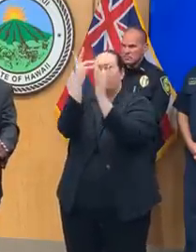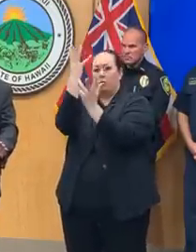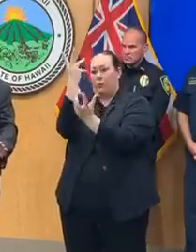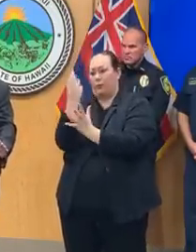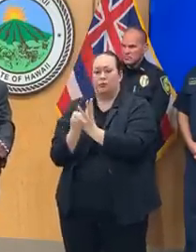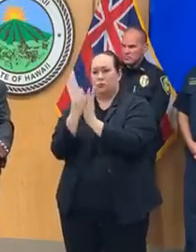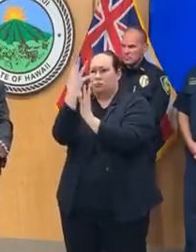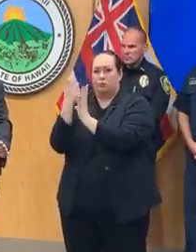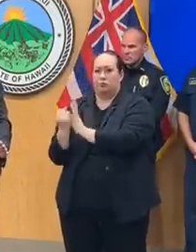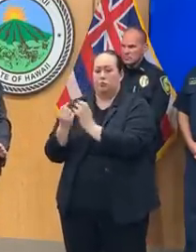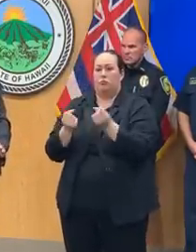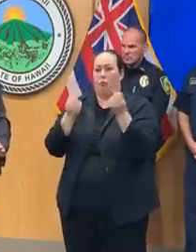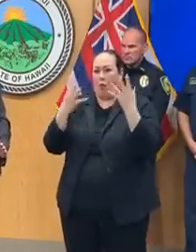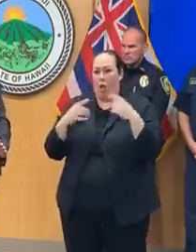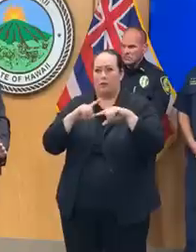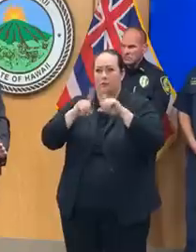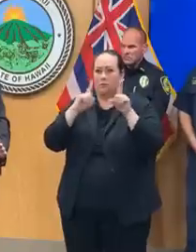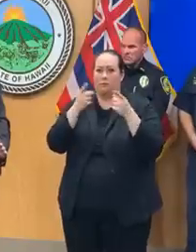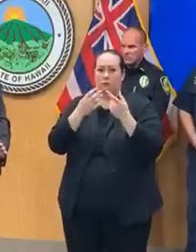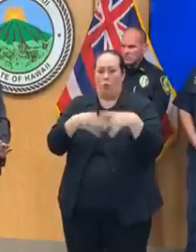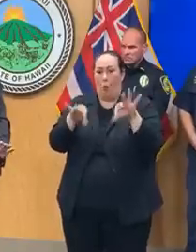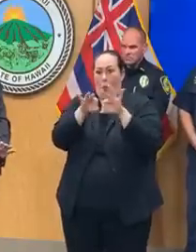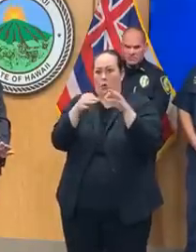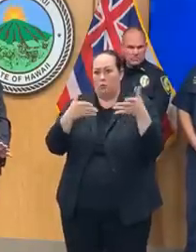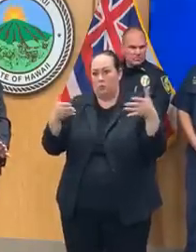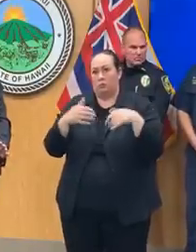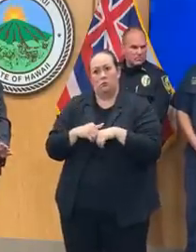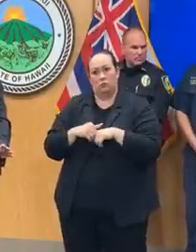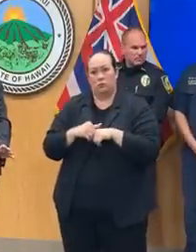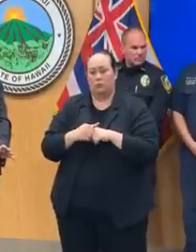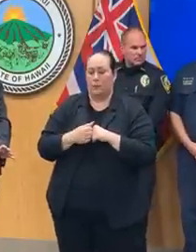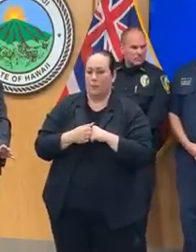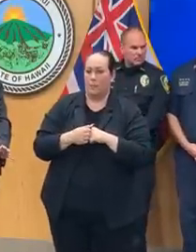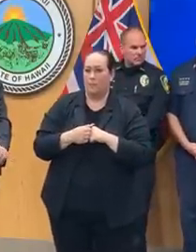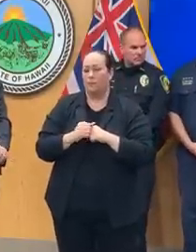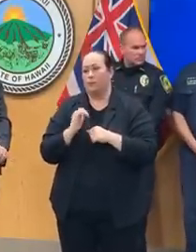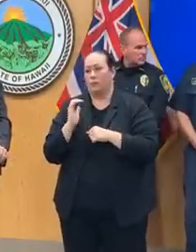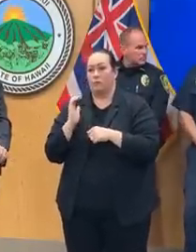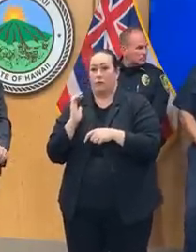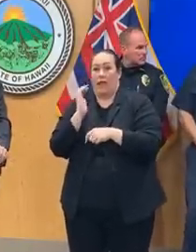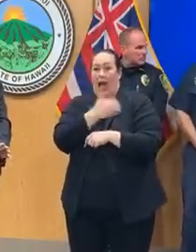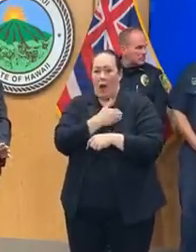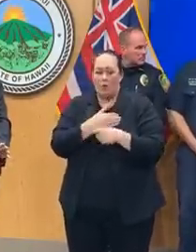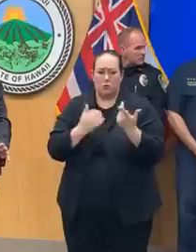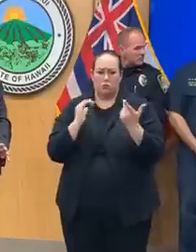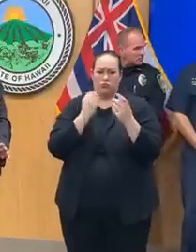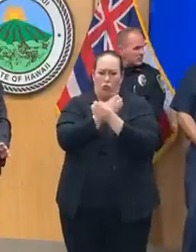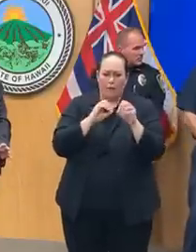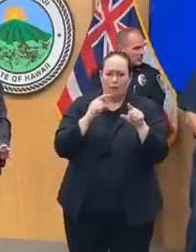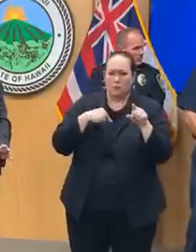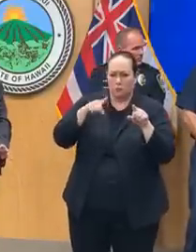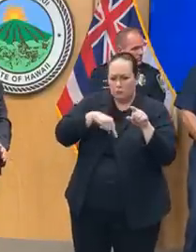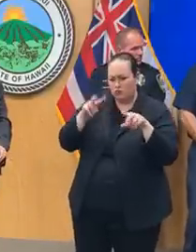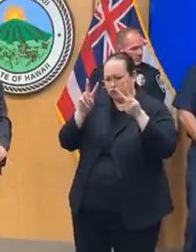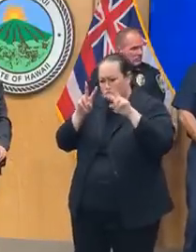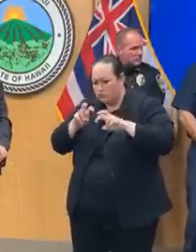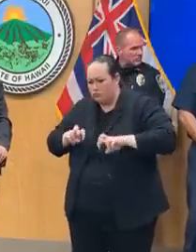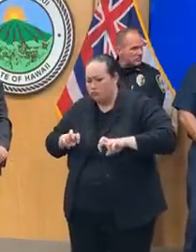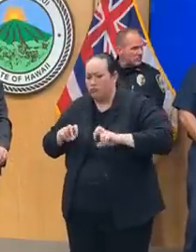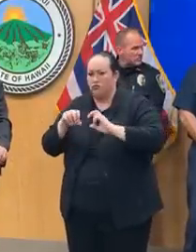Obviously, the review is important. We always want to study things. Our administration has been relatively new, and we're reviewing reports. Some